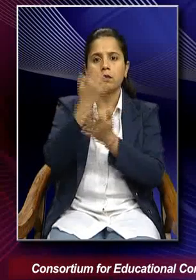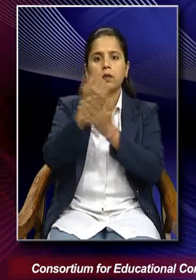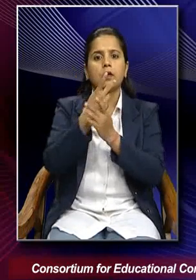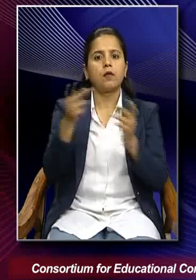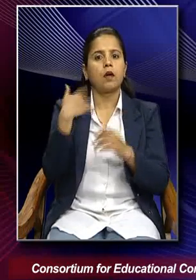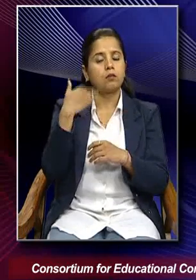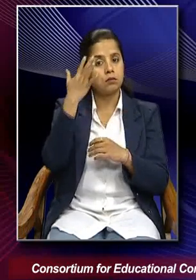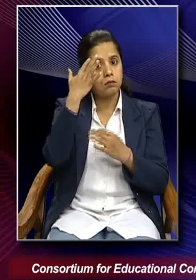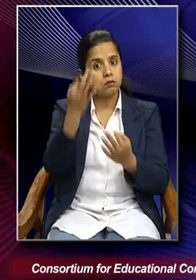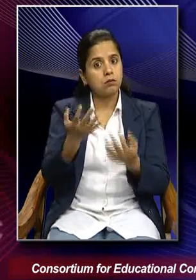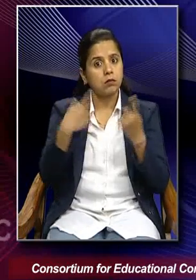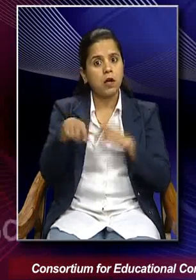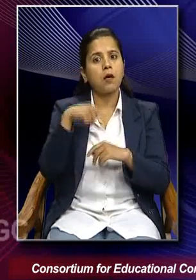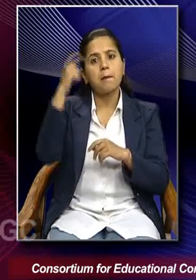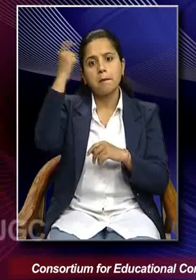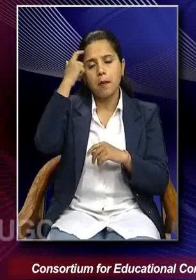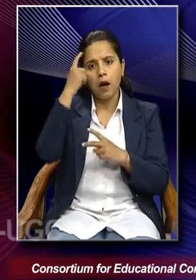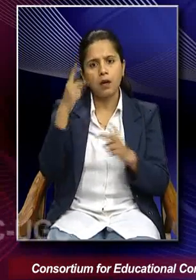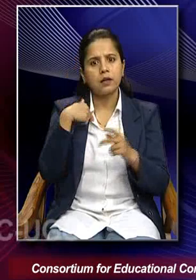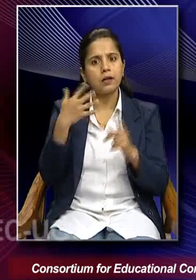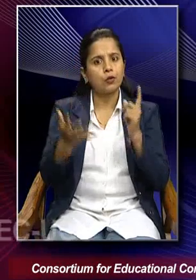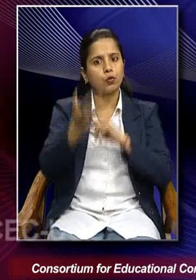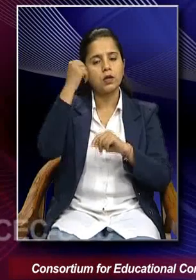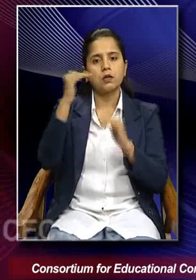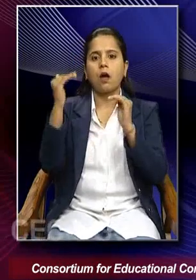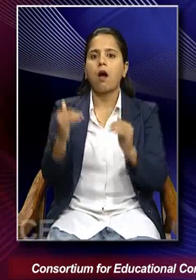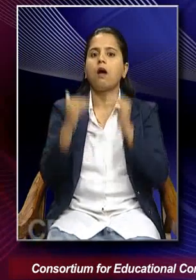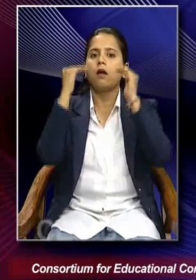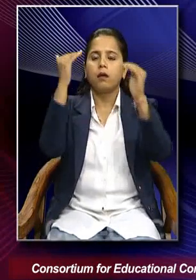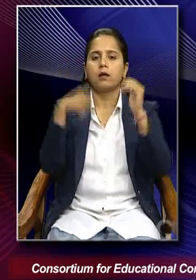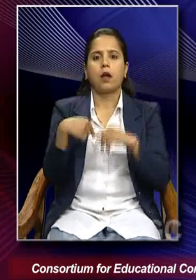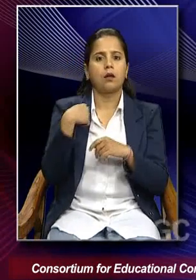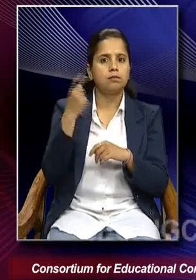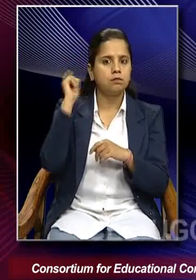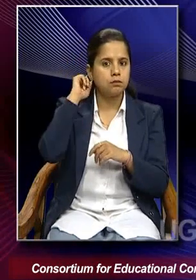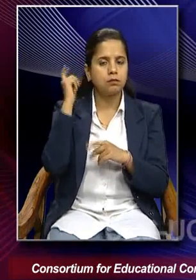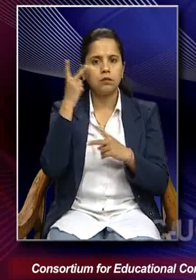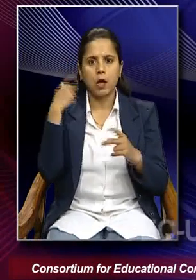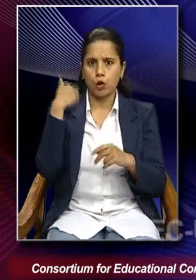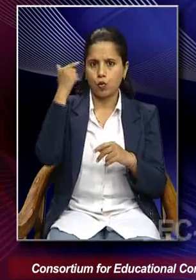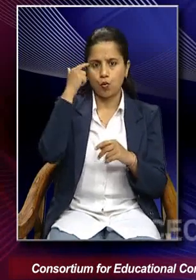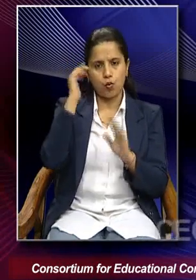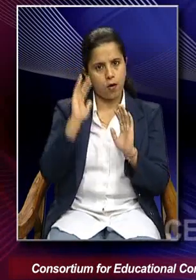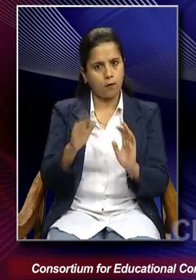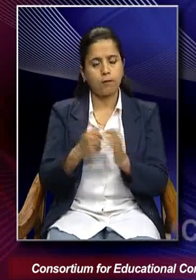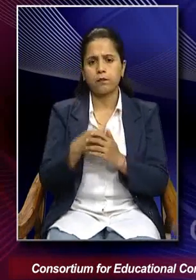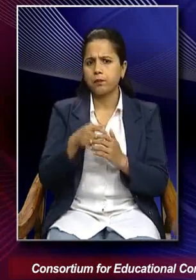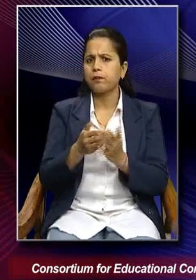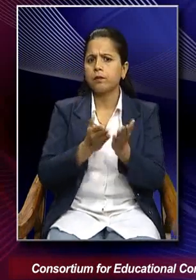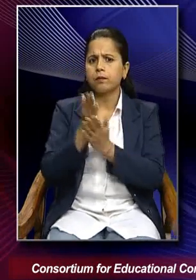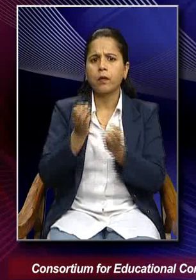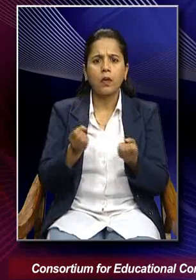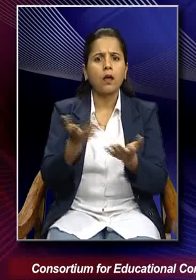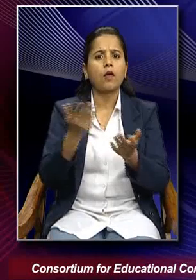mastery over the mind and reaching higher state of consciousness. The path begins with